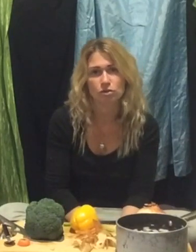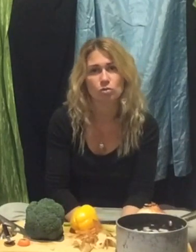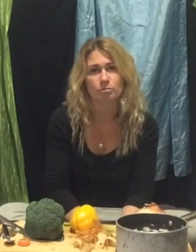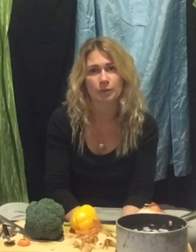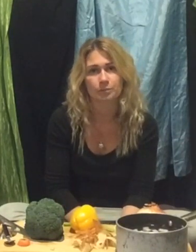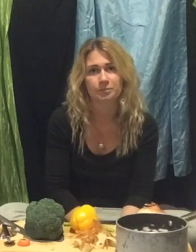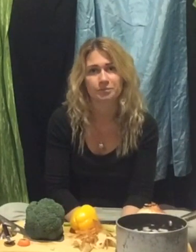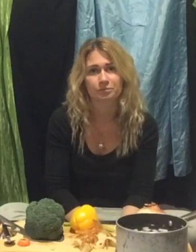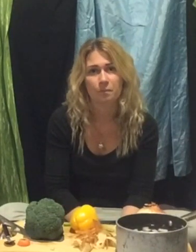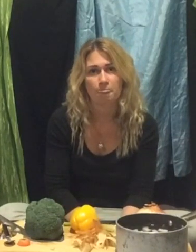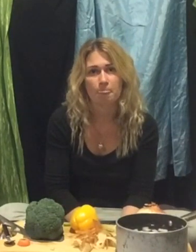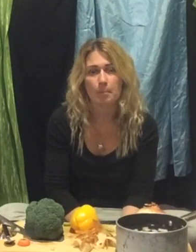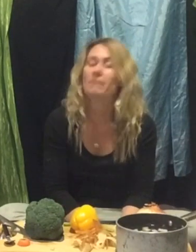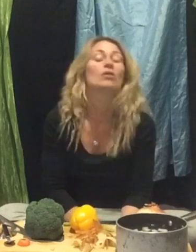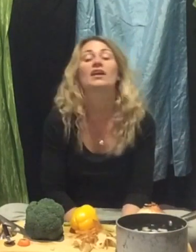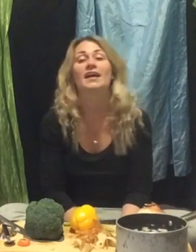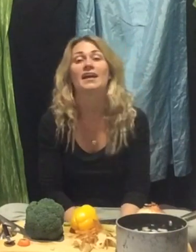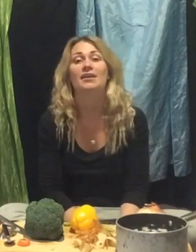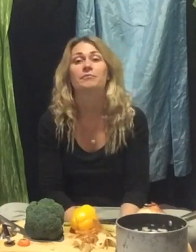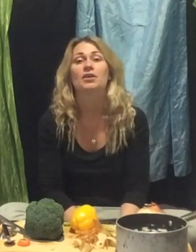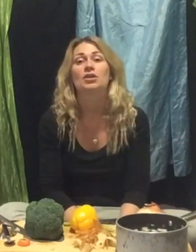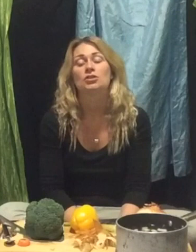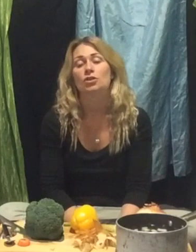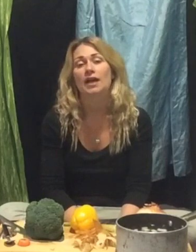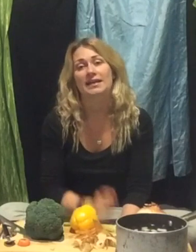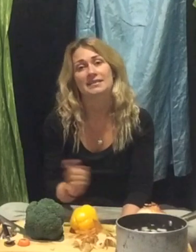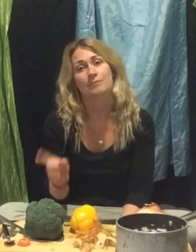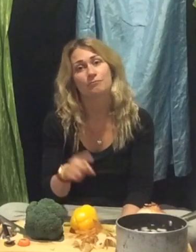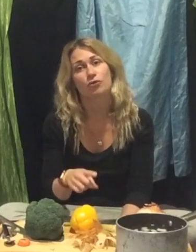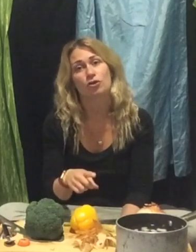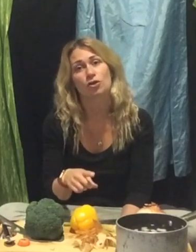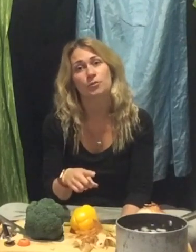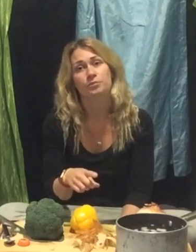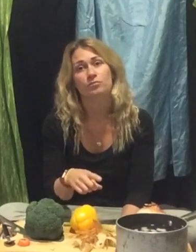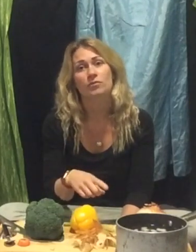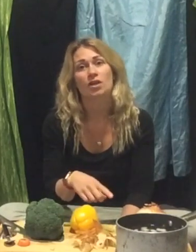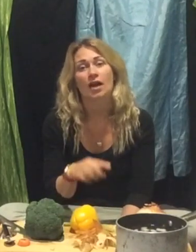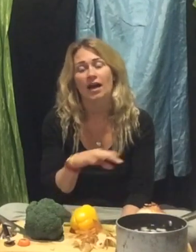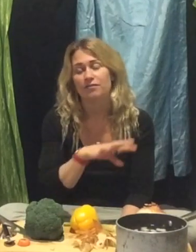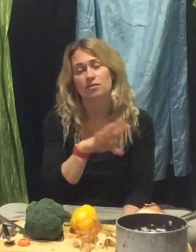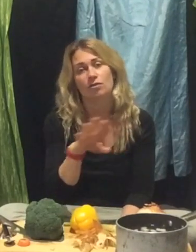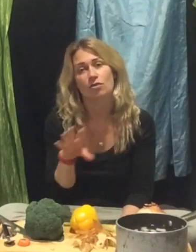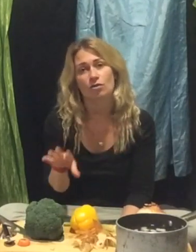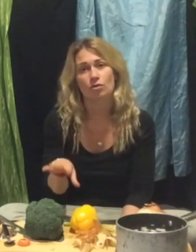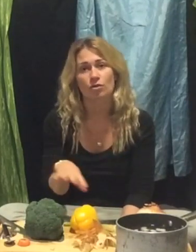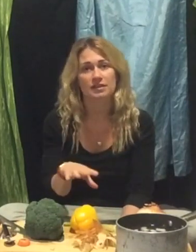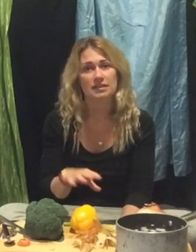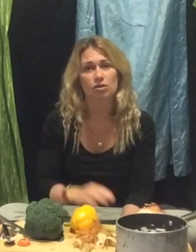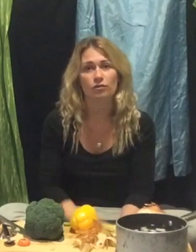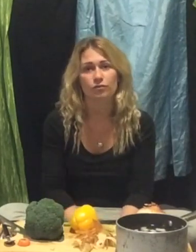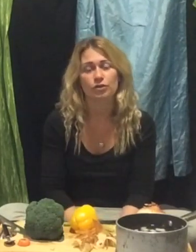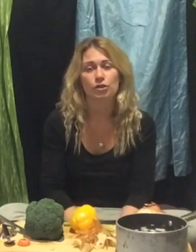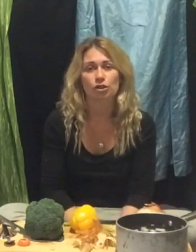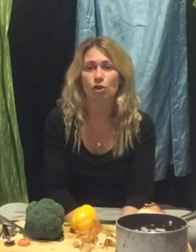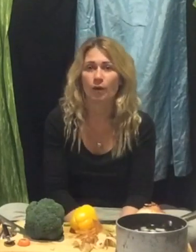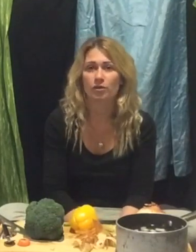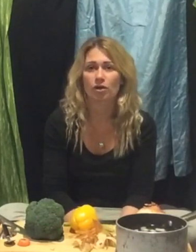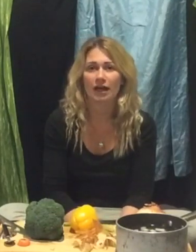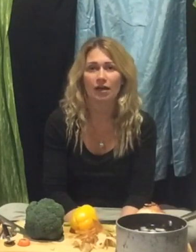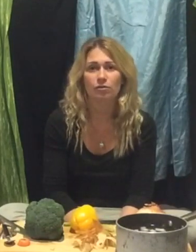soup. Okay, so like I said before, after all this is over and you can go out your